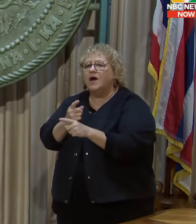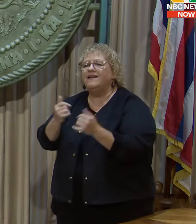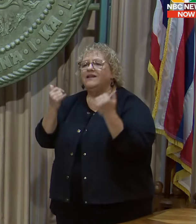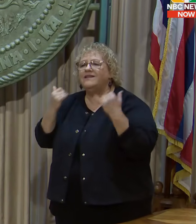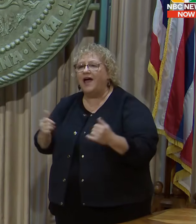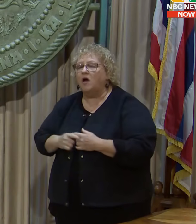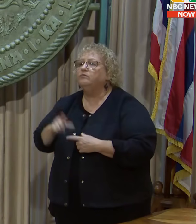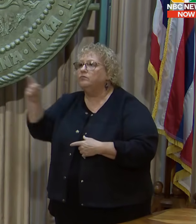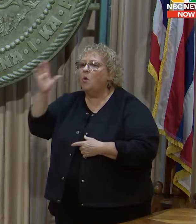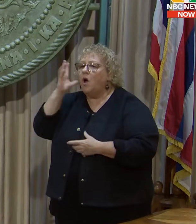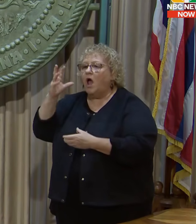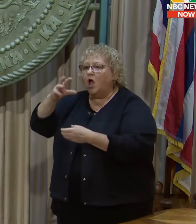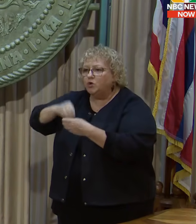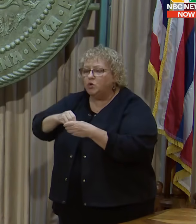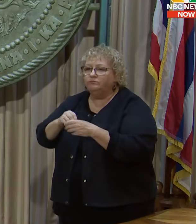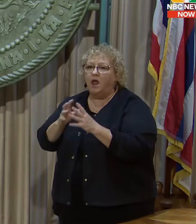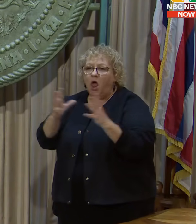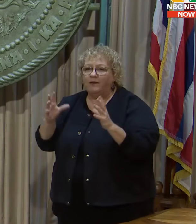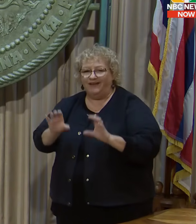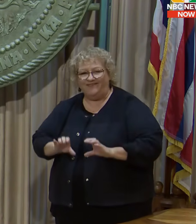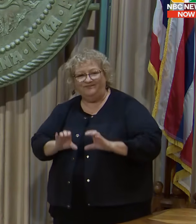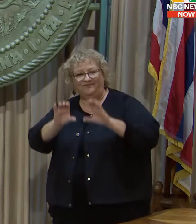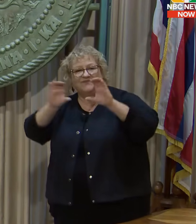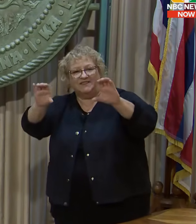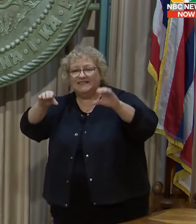probably include a substantial investment in our